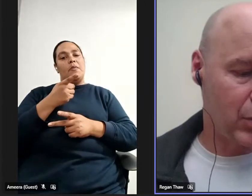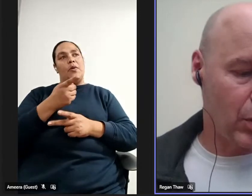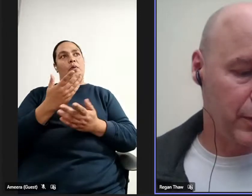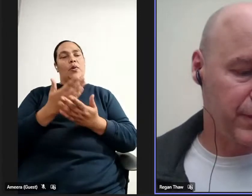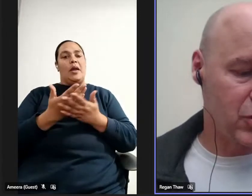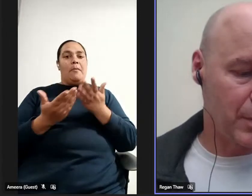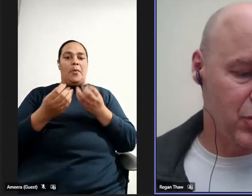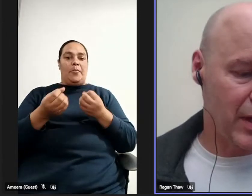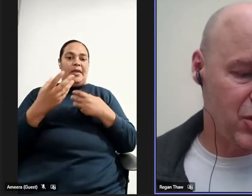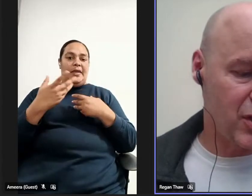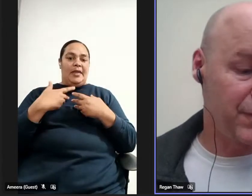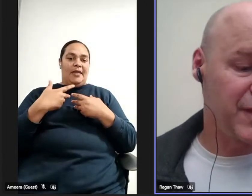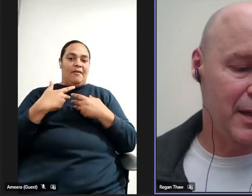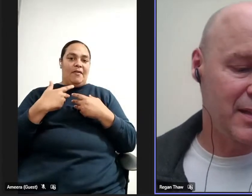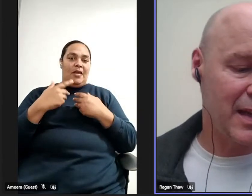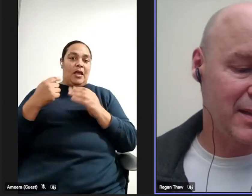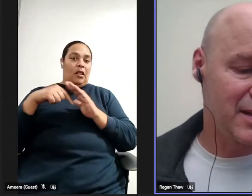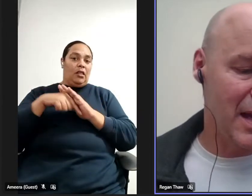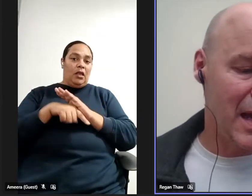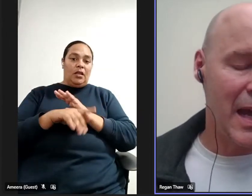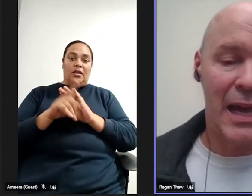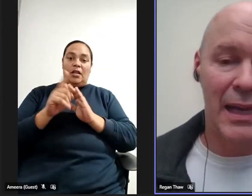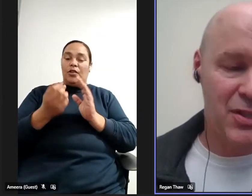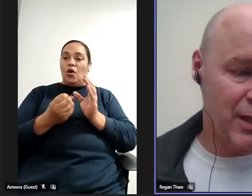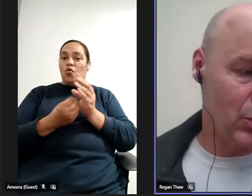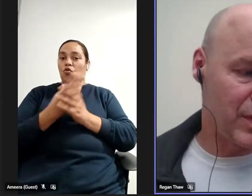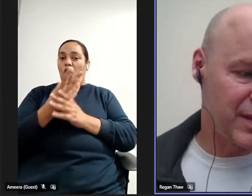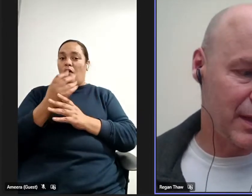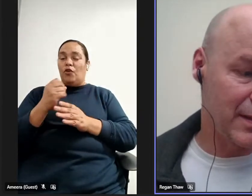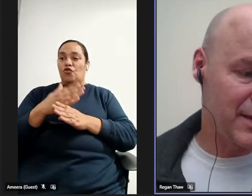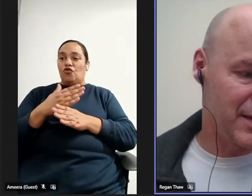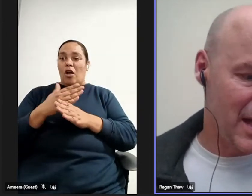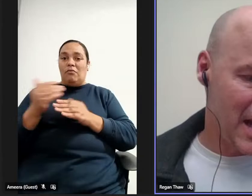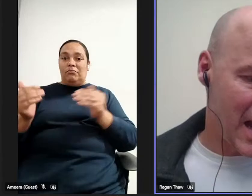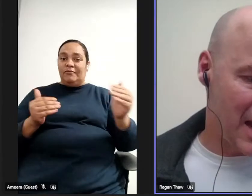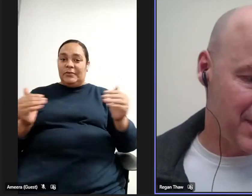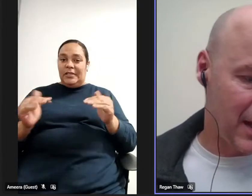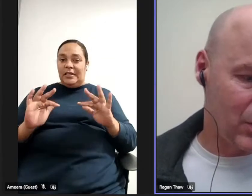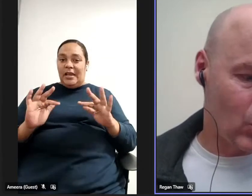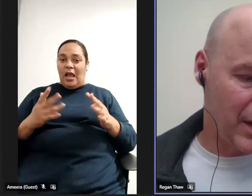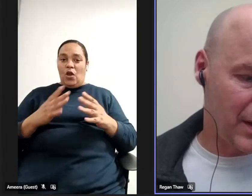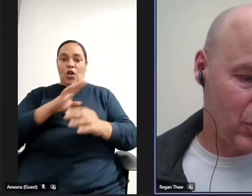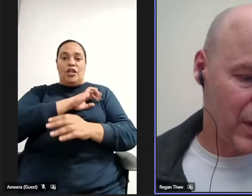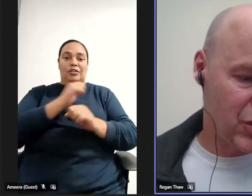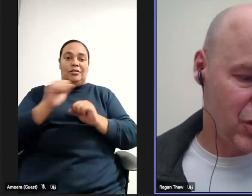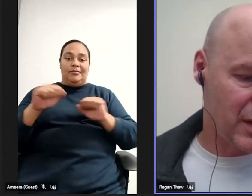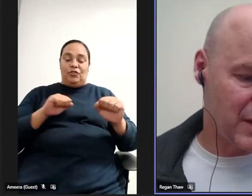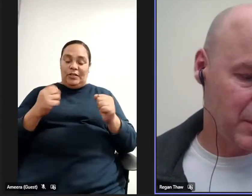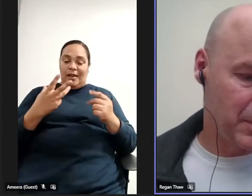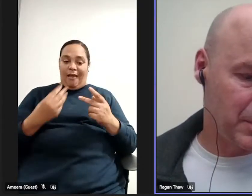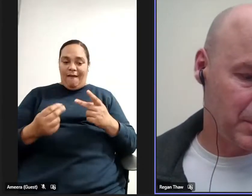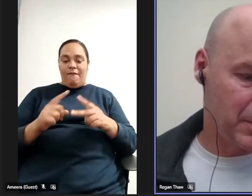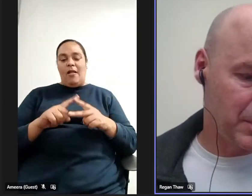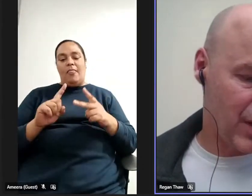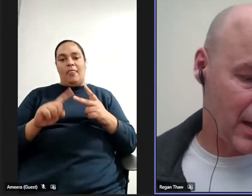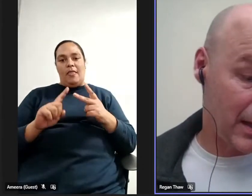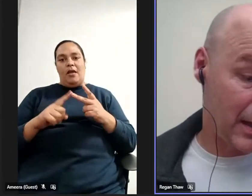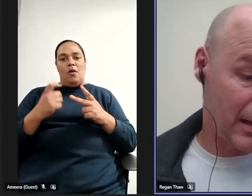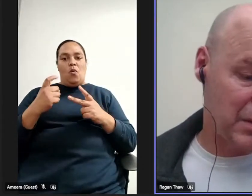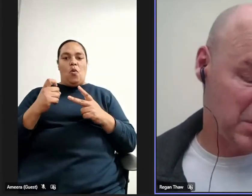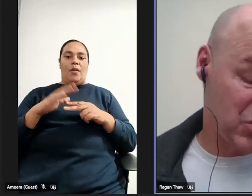on how the Growth for Jobs strategy facilitates energy resilience? And then one other question, I